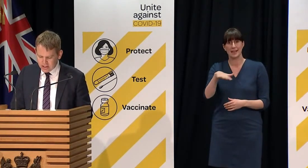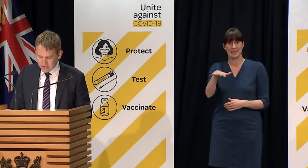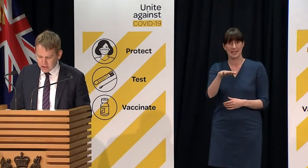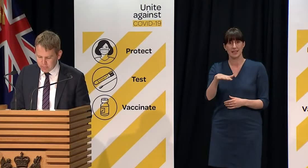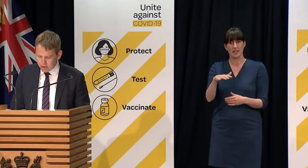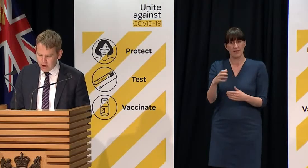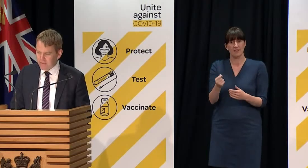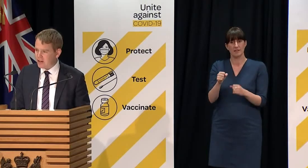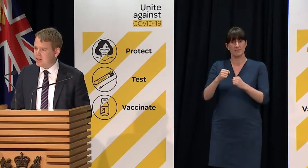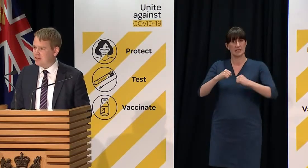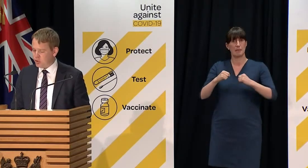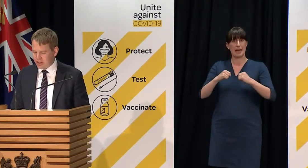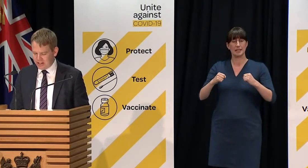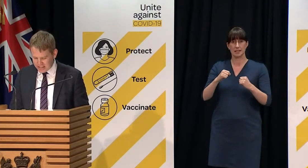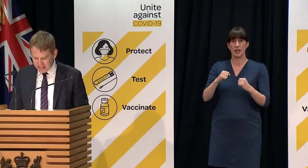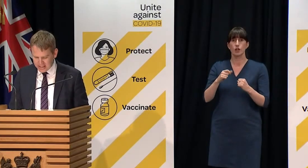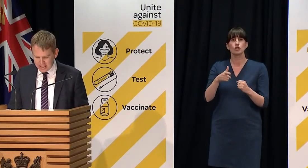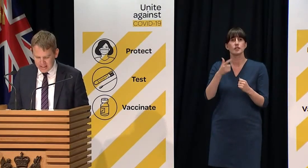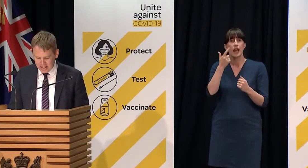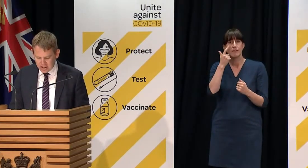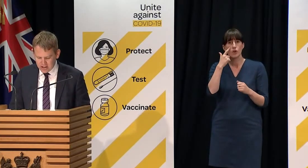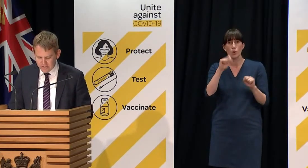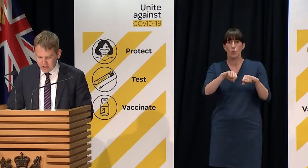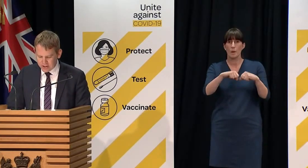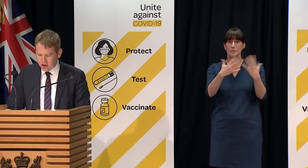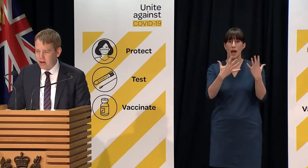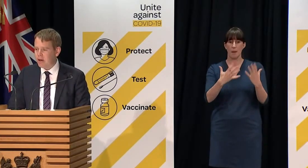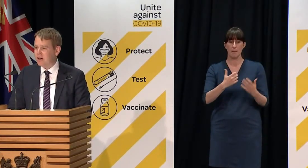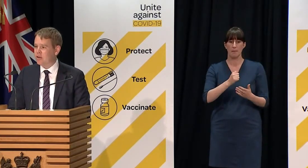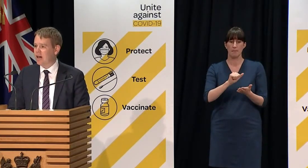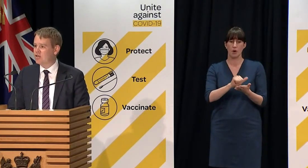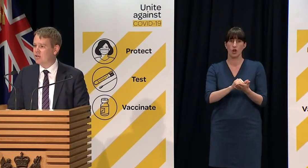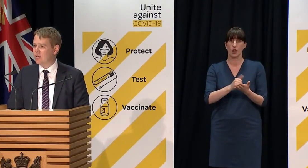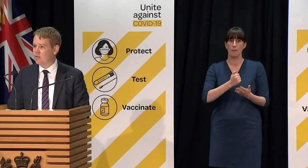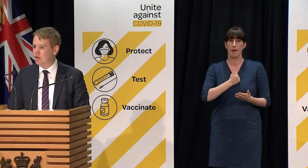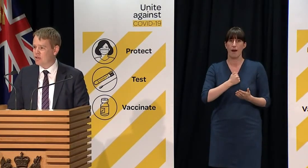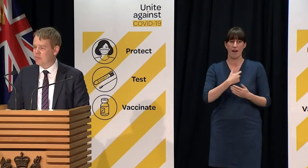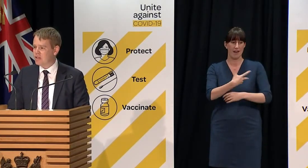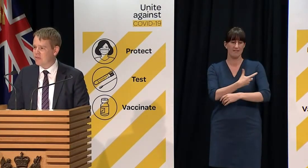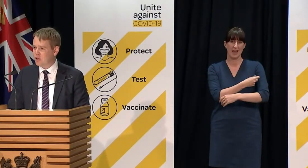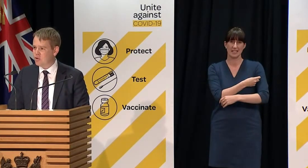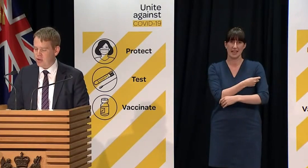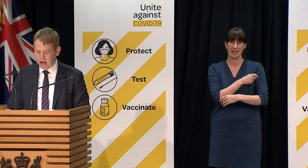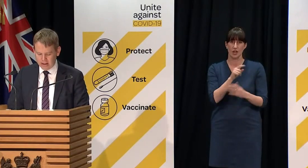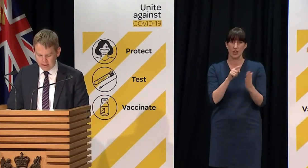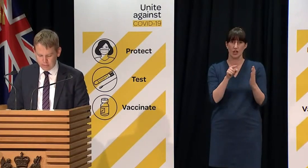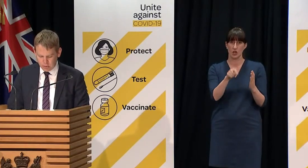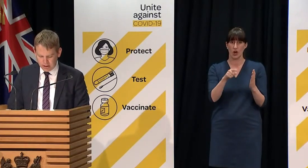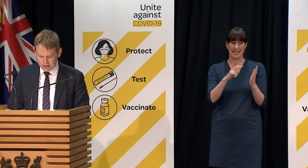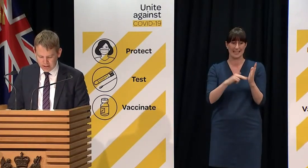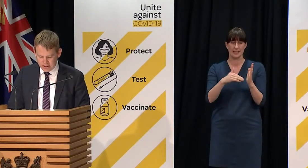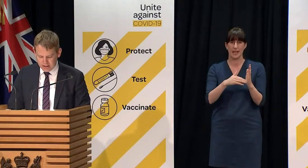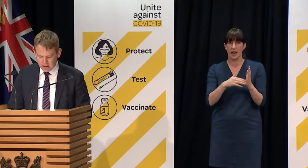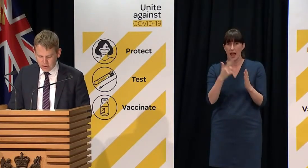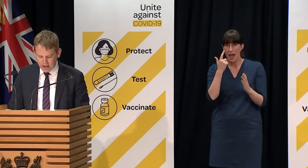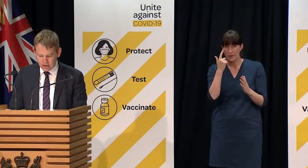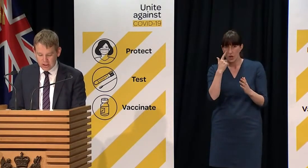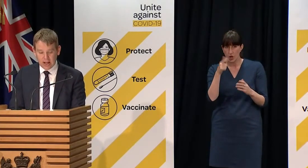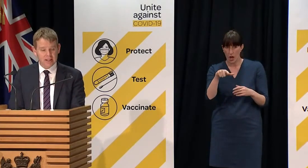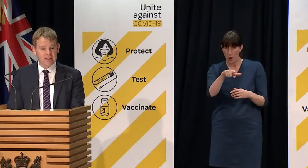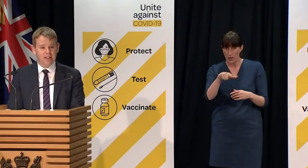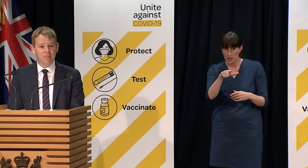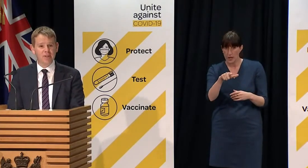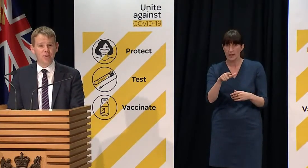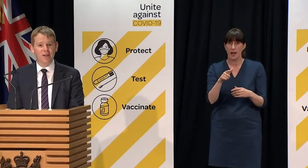You just need to visit bookmyvaccine.nz, identify the time and location that works best for you, and then book in. So now